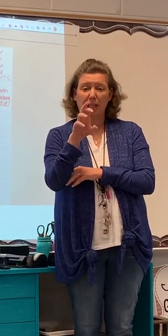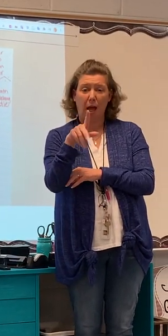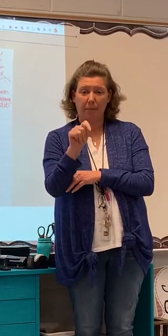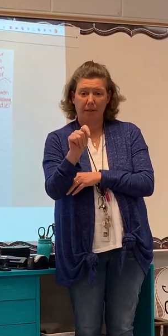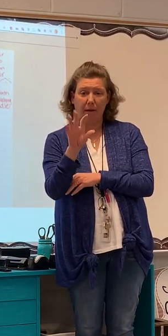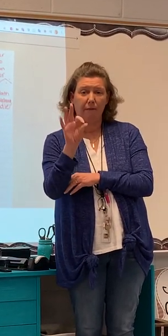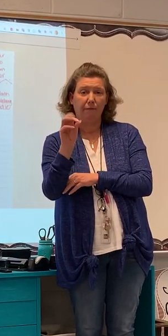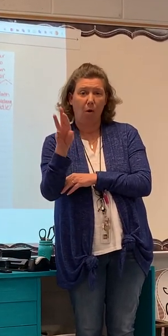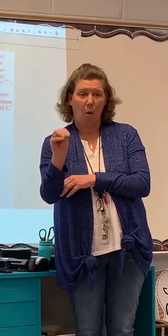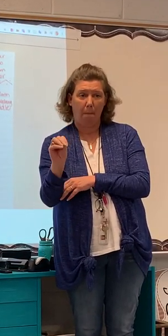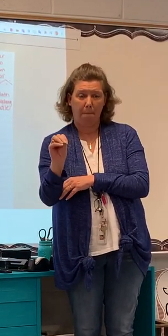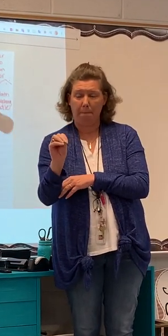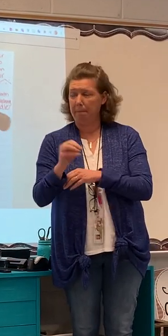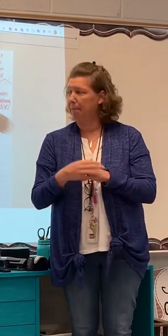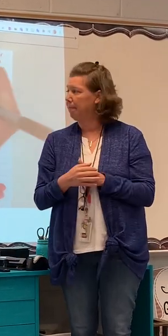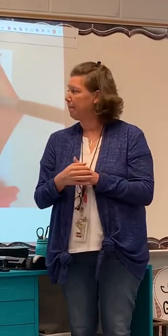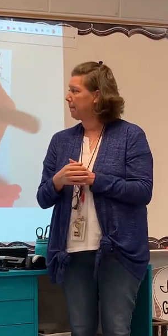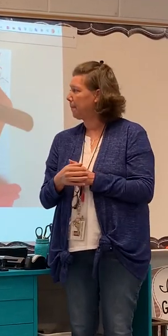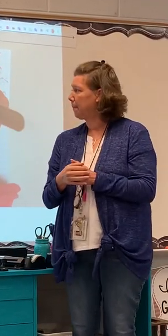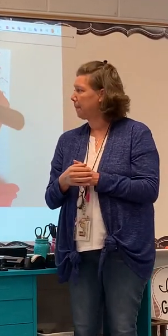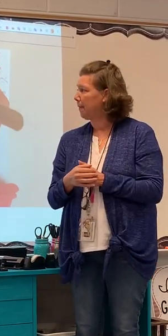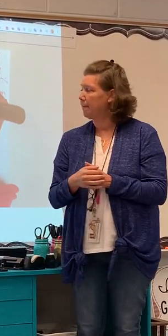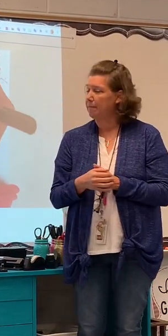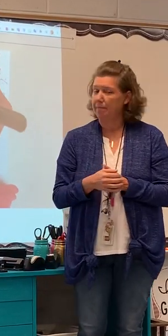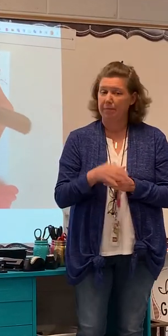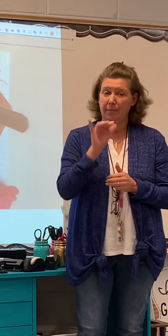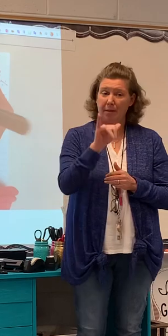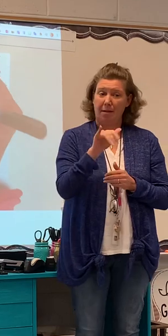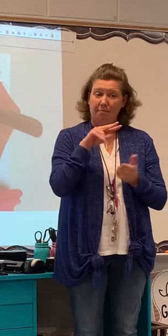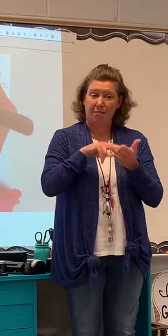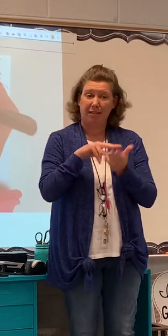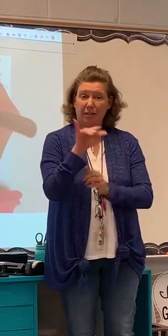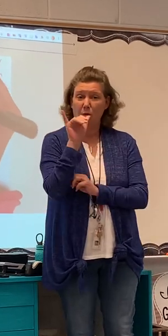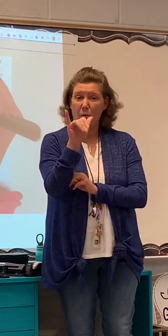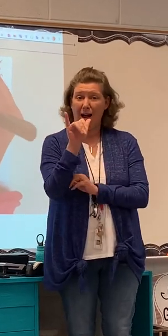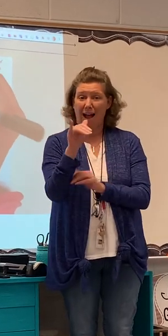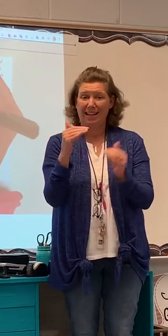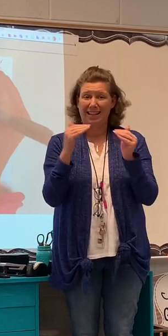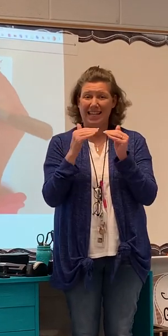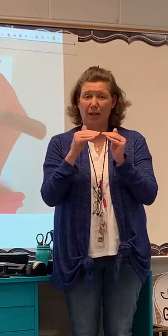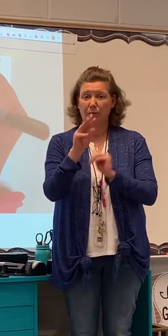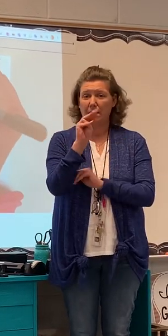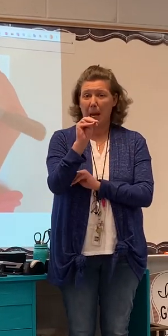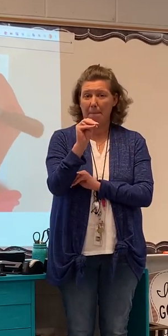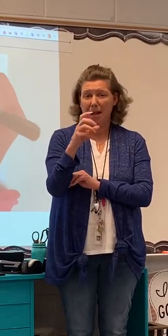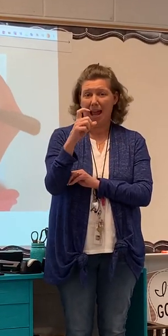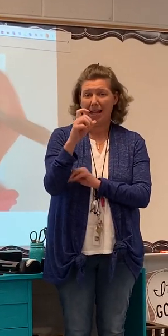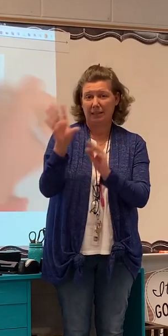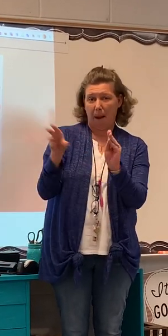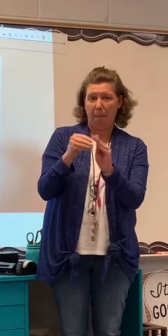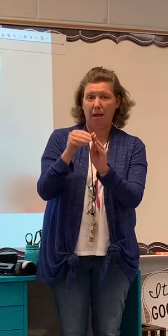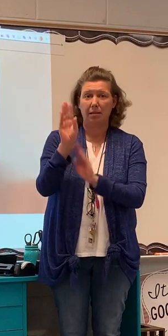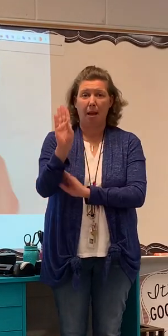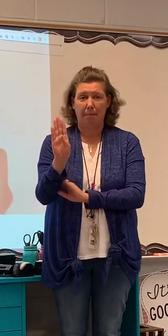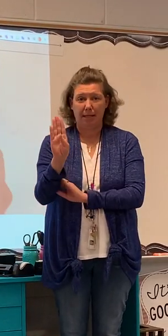form. That's going to be your y equals mx plus b because it's in